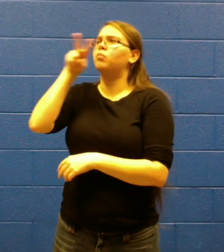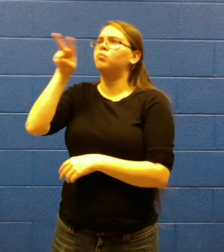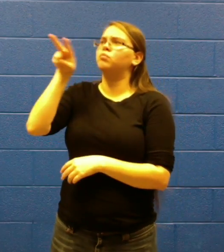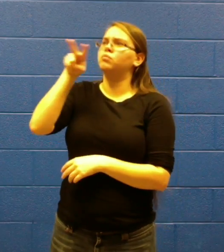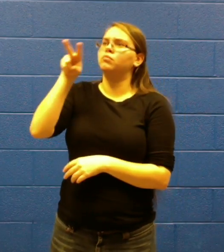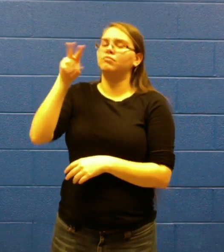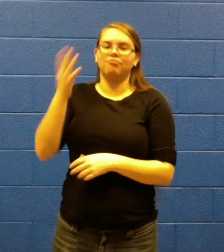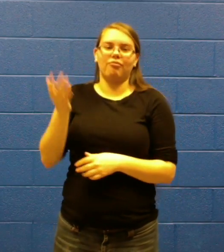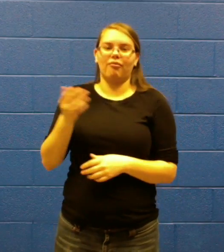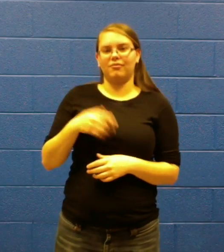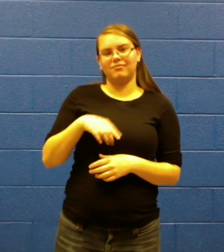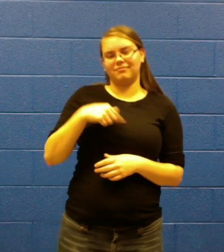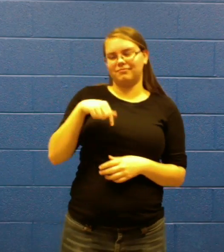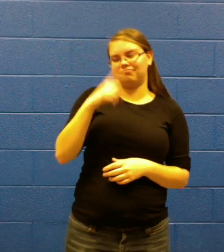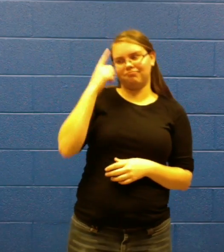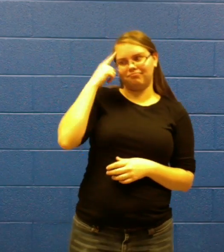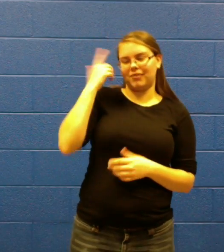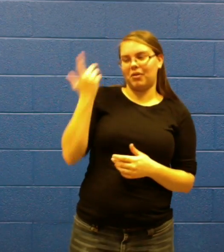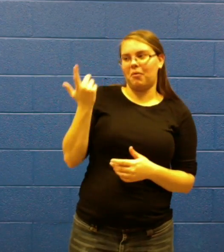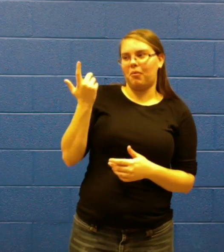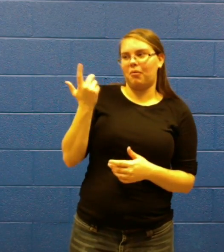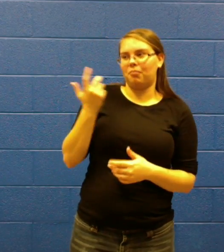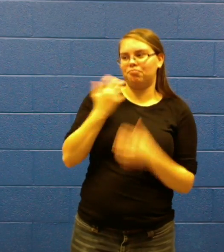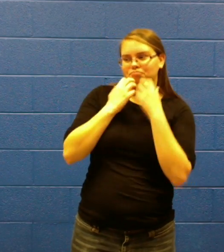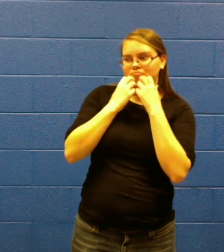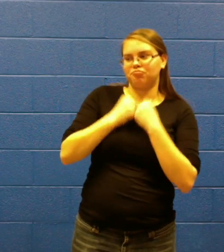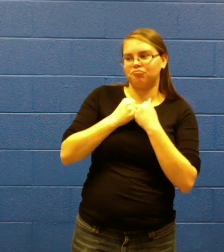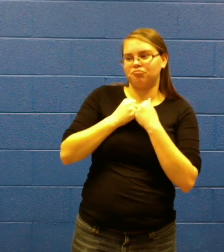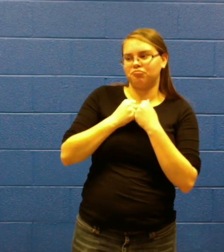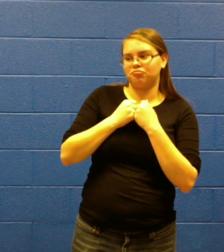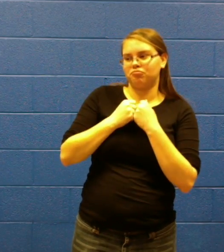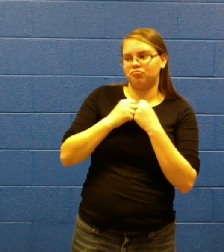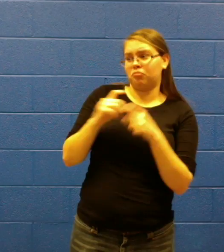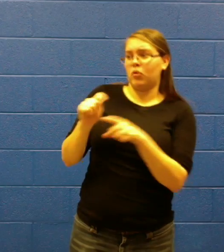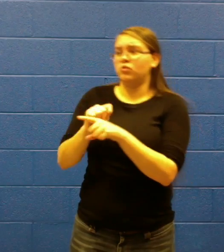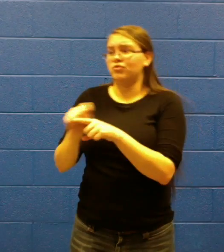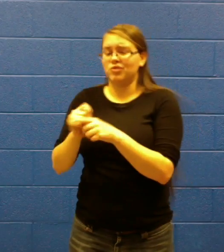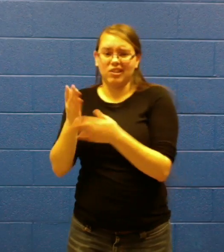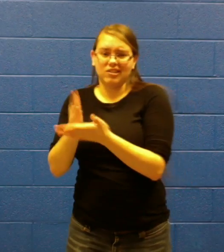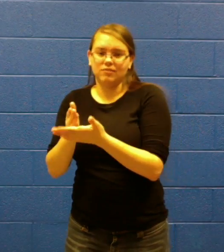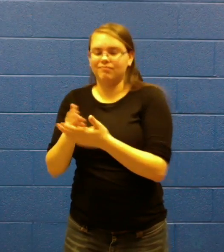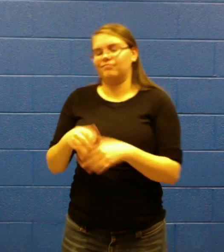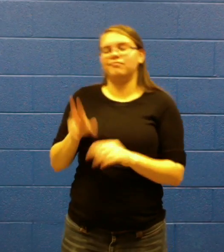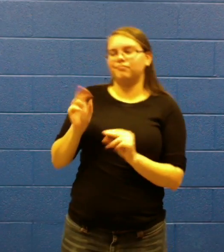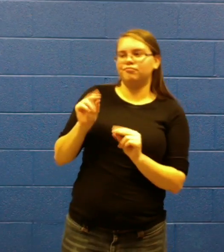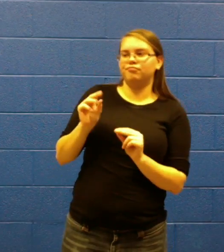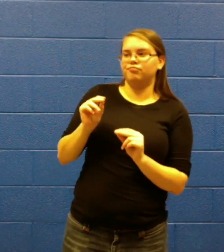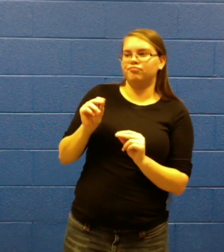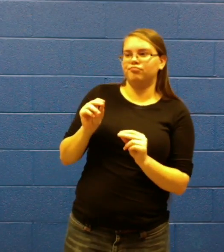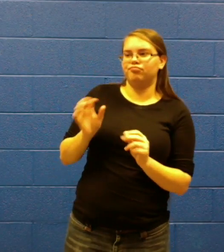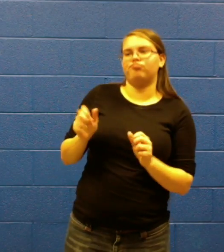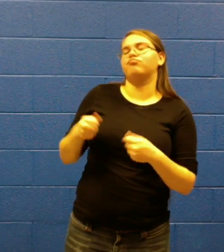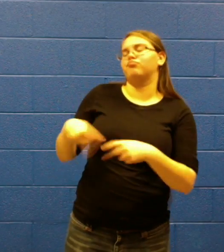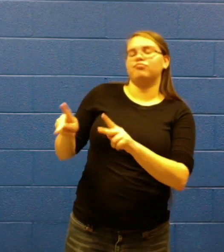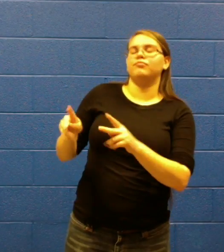it. And now what happens is when someone comes and knocks on our door, or they're just coming up to drop a package or